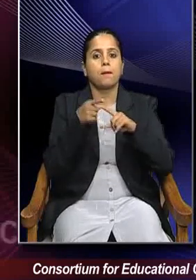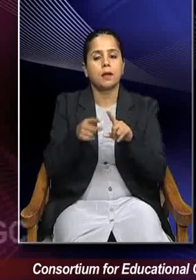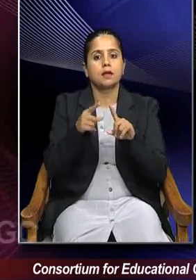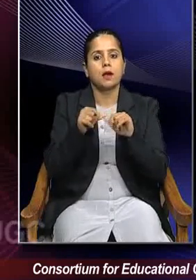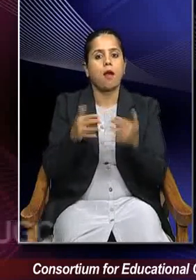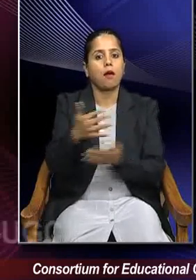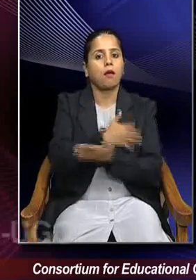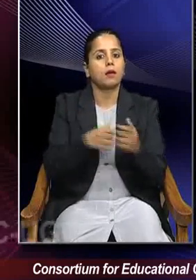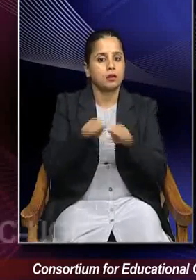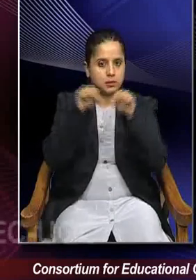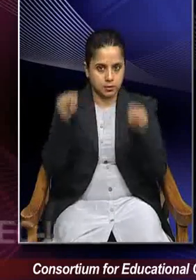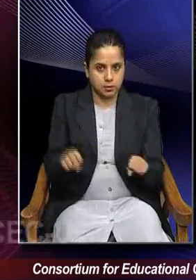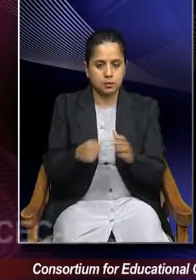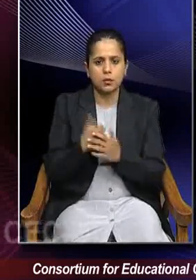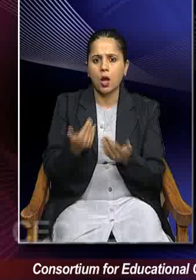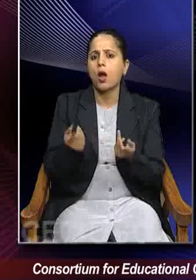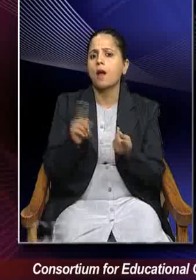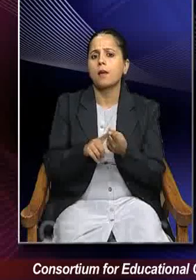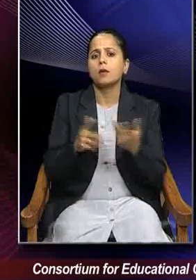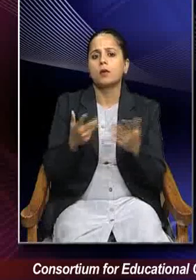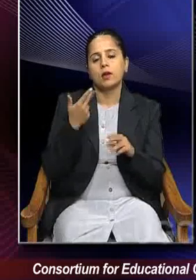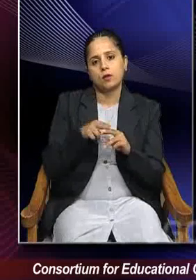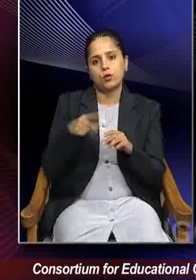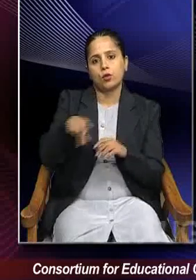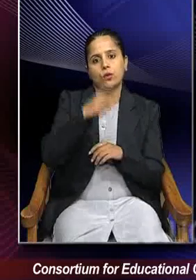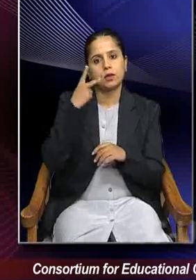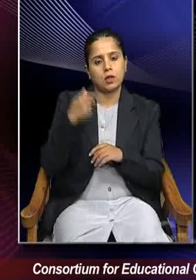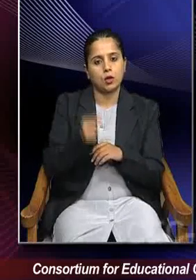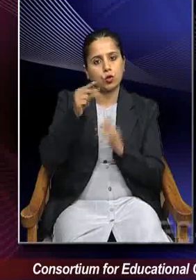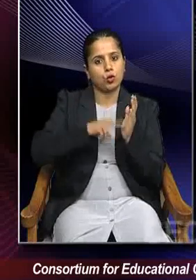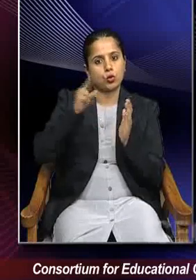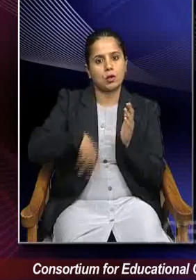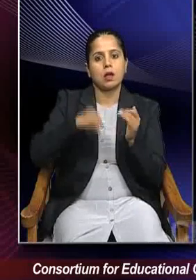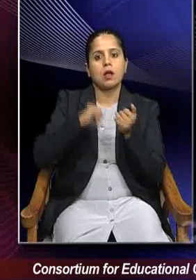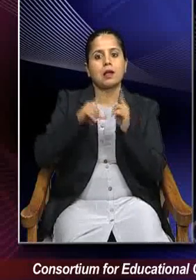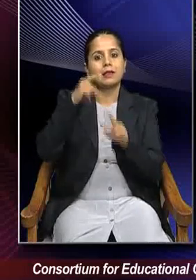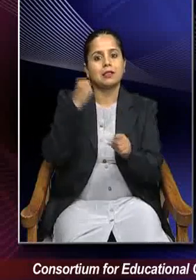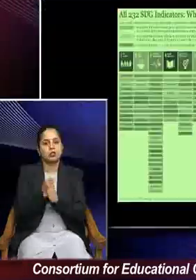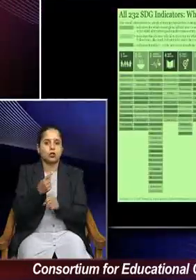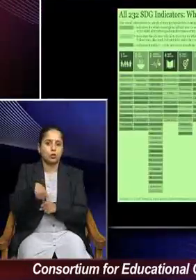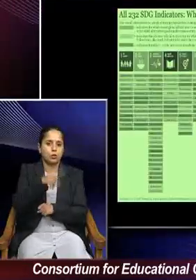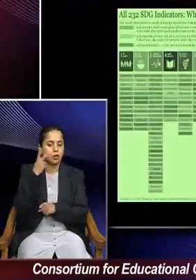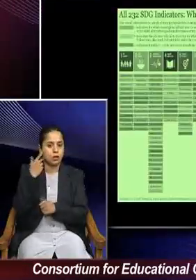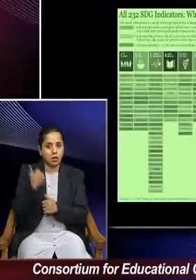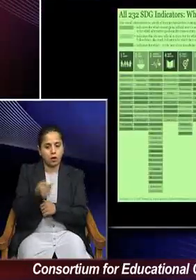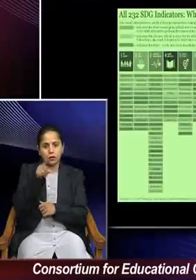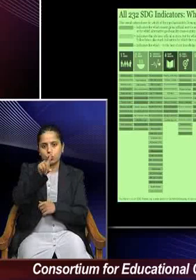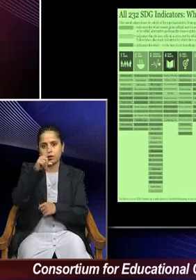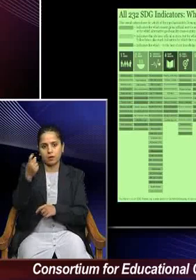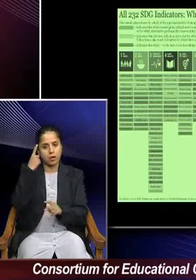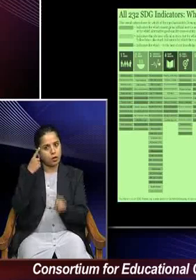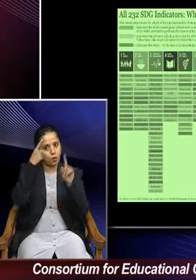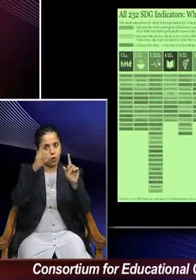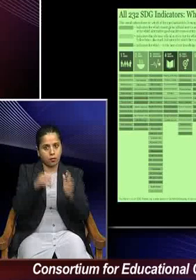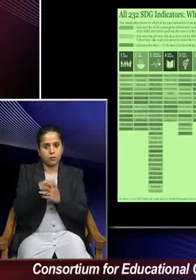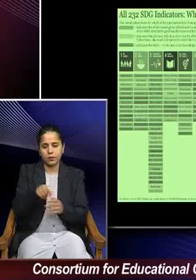systems. What is happening is that if you look at the United Nations SDG dashboard, you have these 17 goals and you have